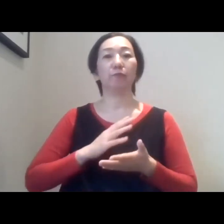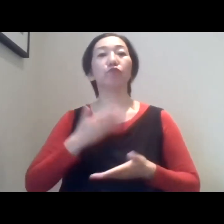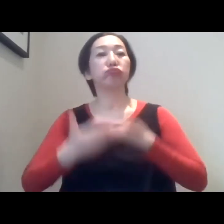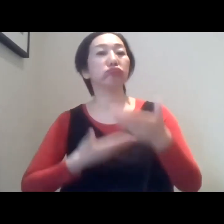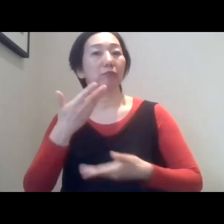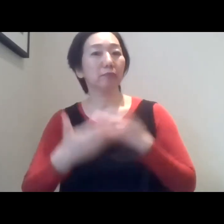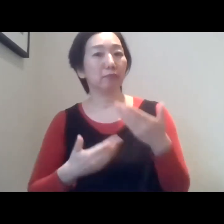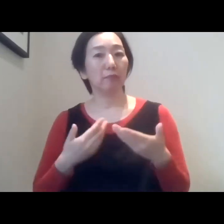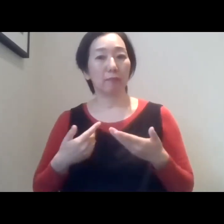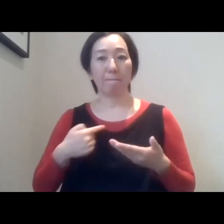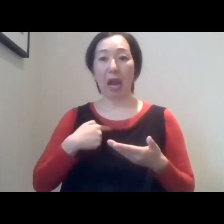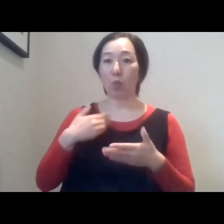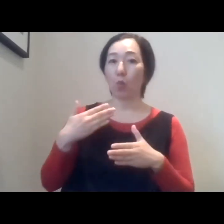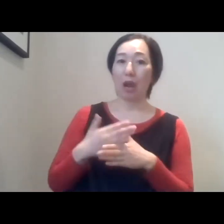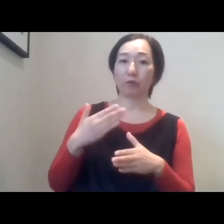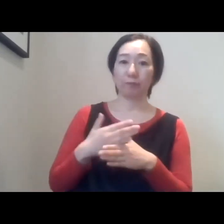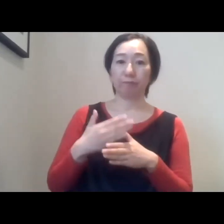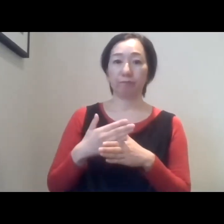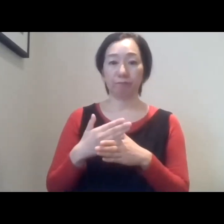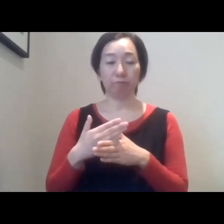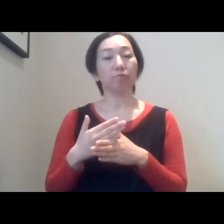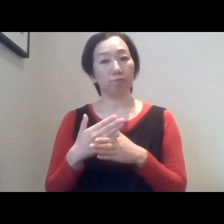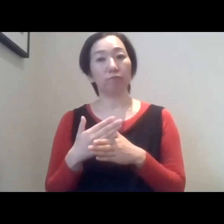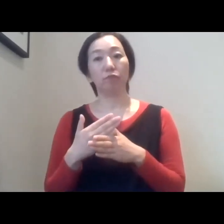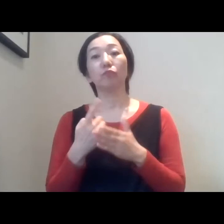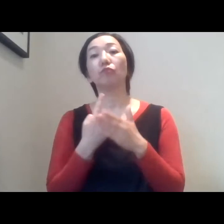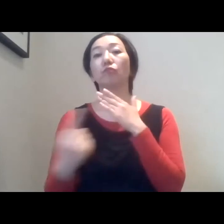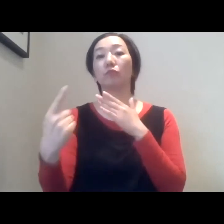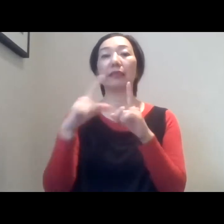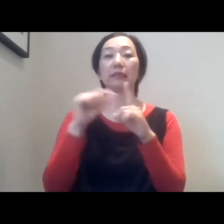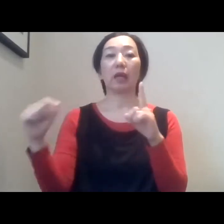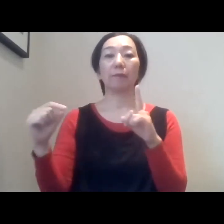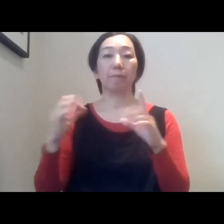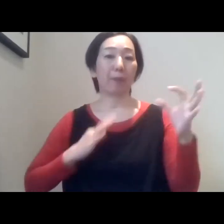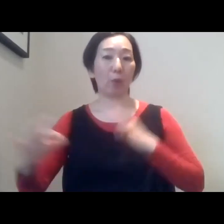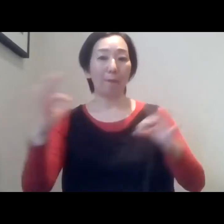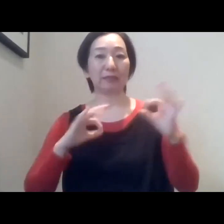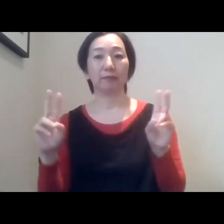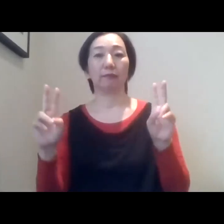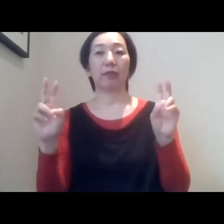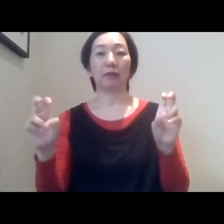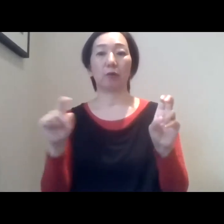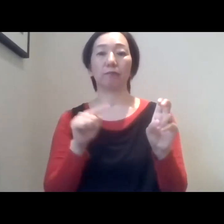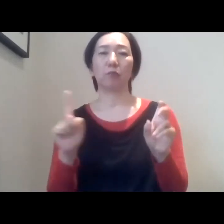galleries. I'm so pleased to come here today to talk about the work that I've been doing,